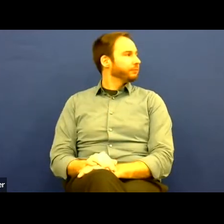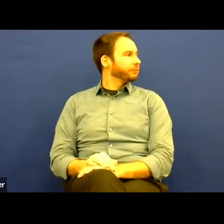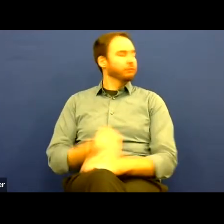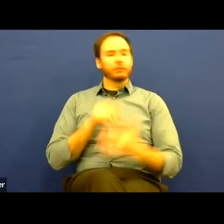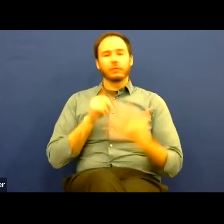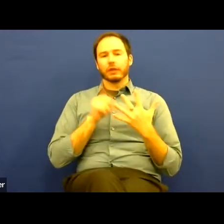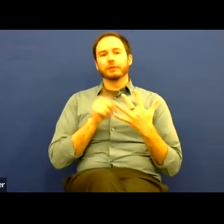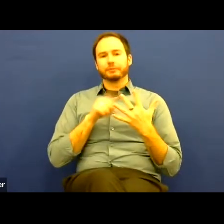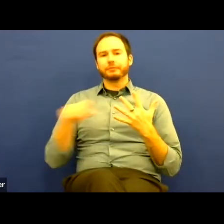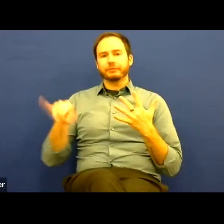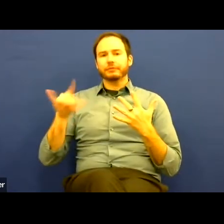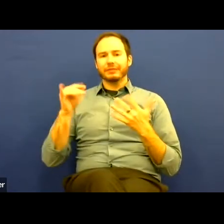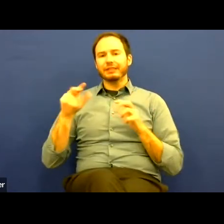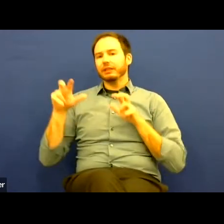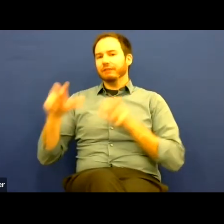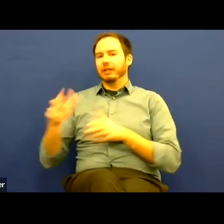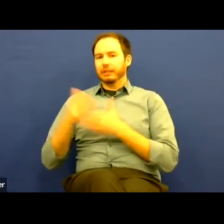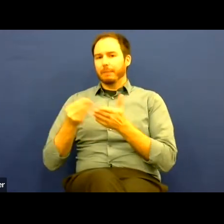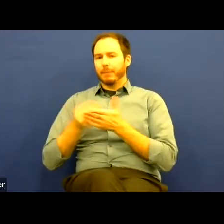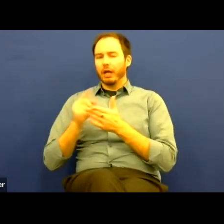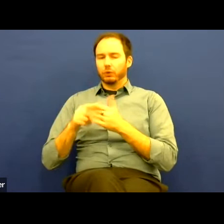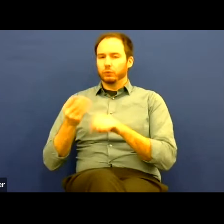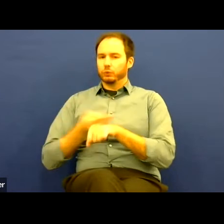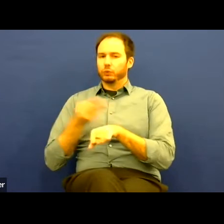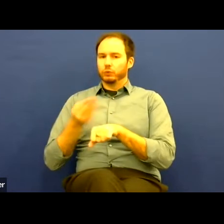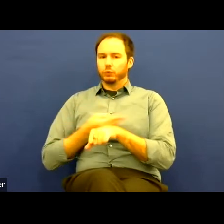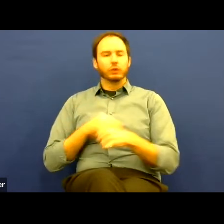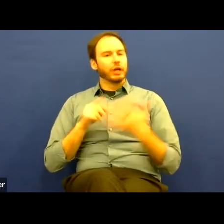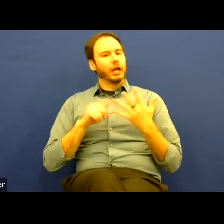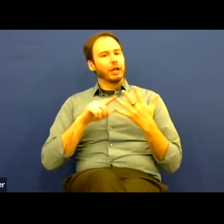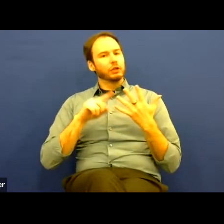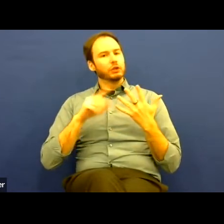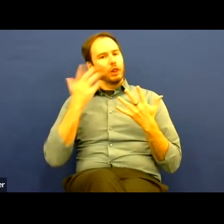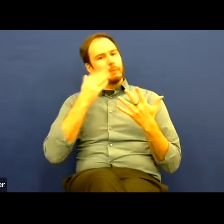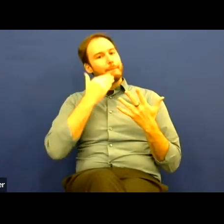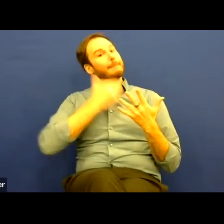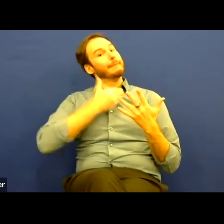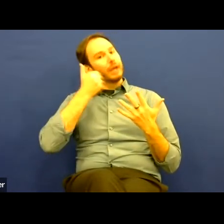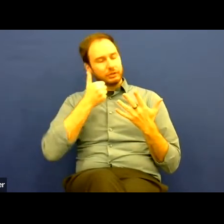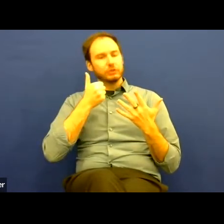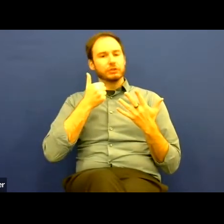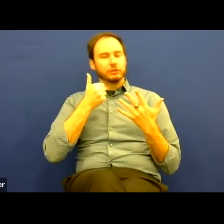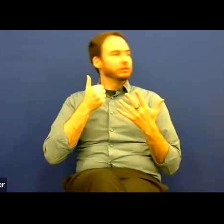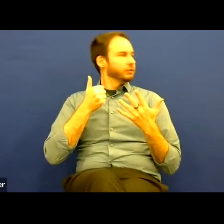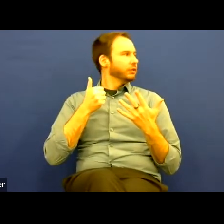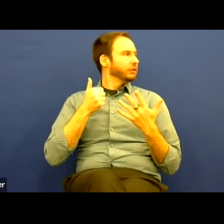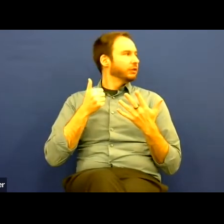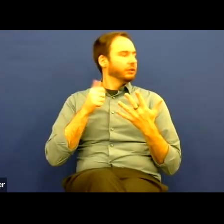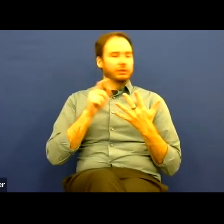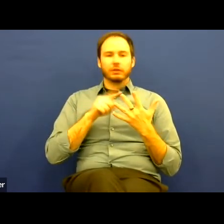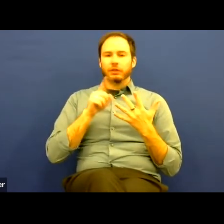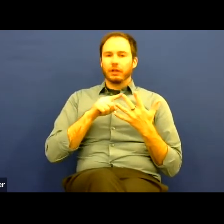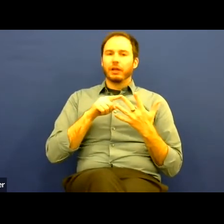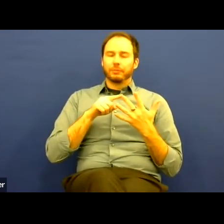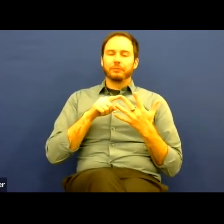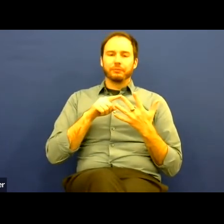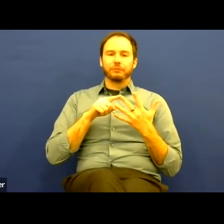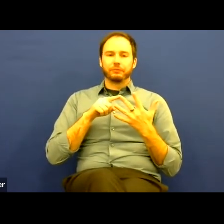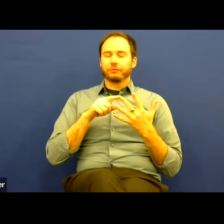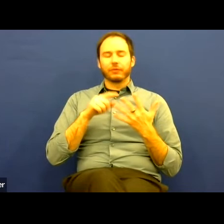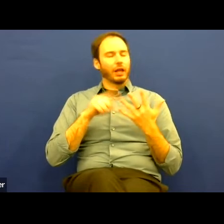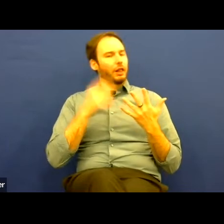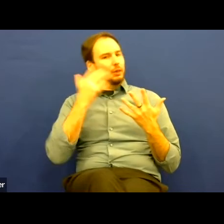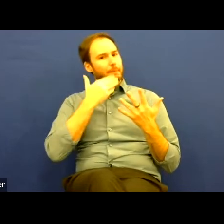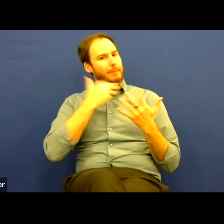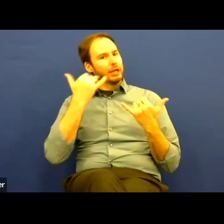they have been putting some money into the plaza, which is good to Yes, see. it is I starting to know look some much people are better. of the opinion, great, another car wash, but It looks much